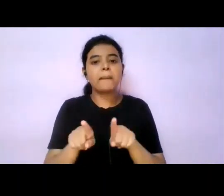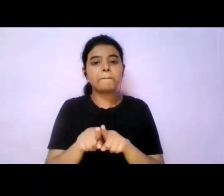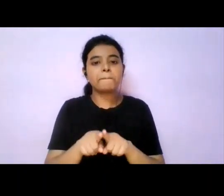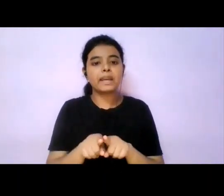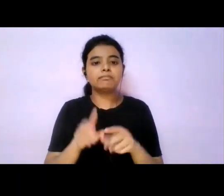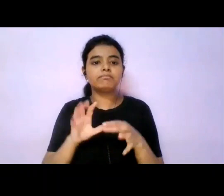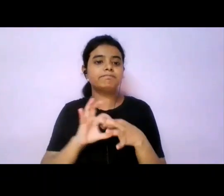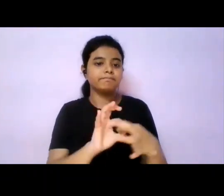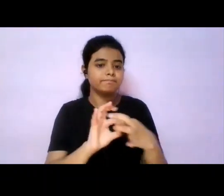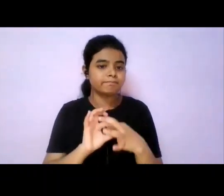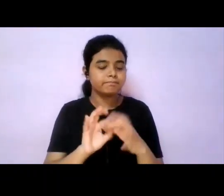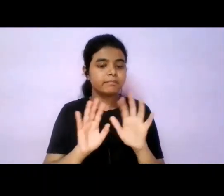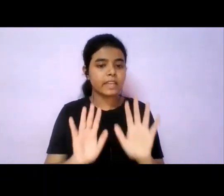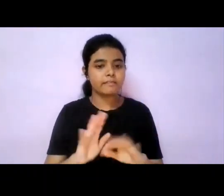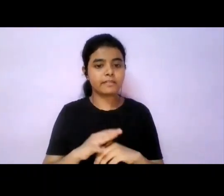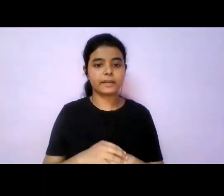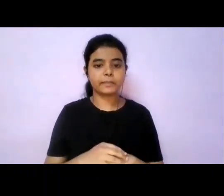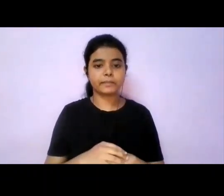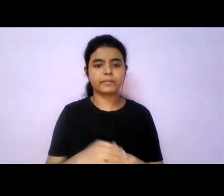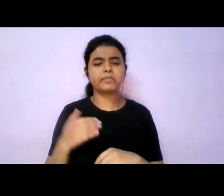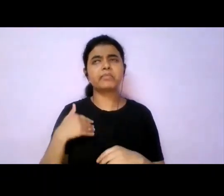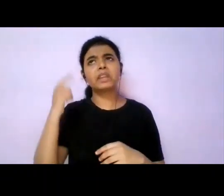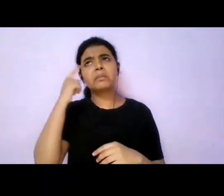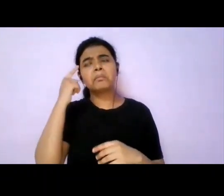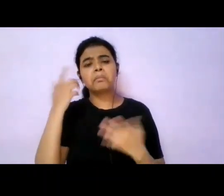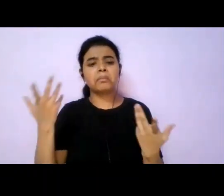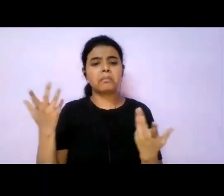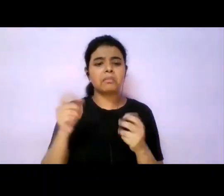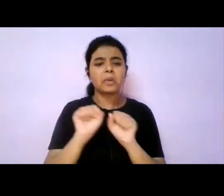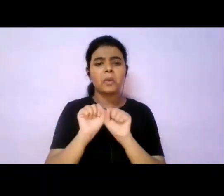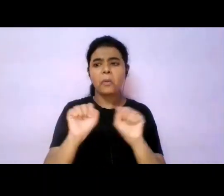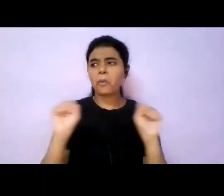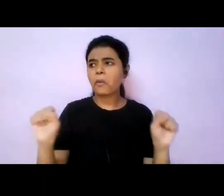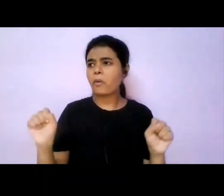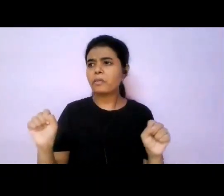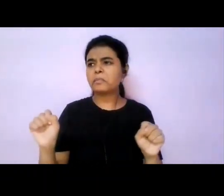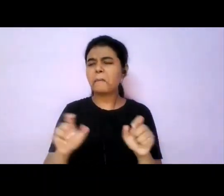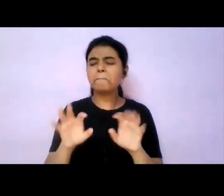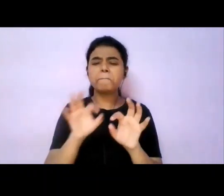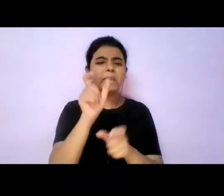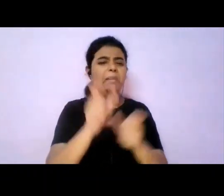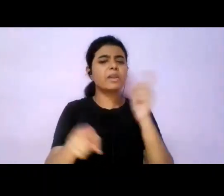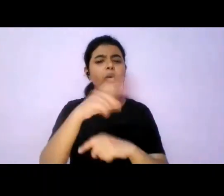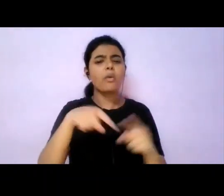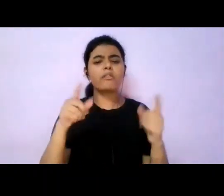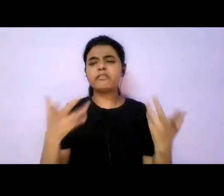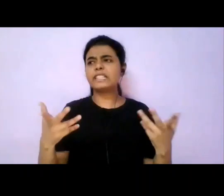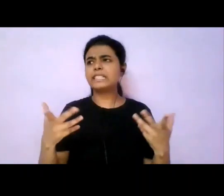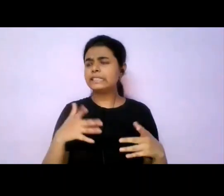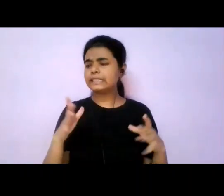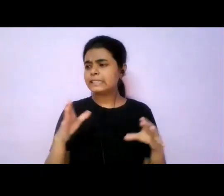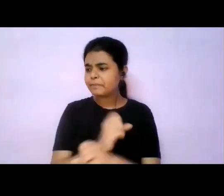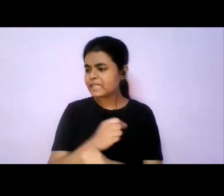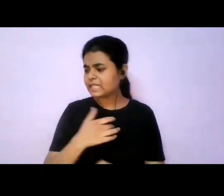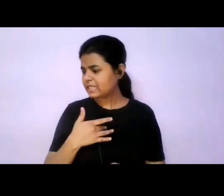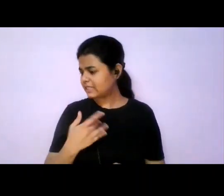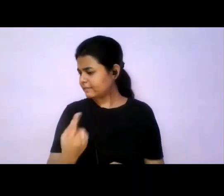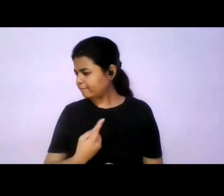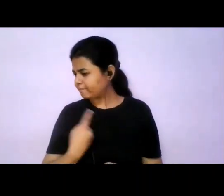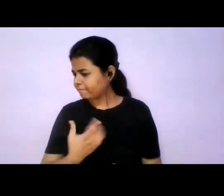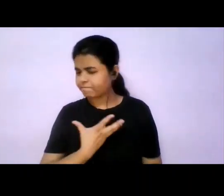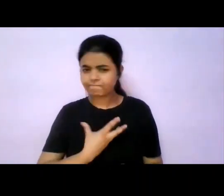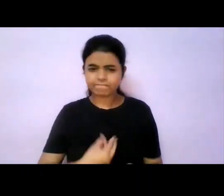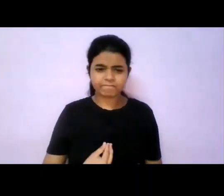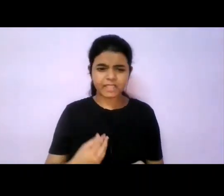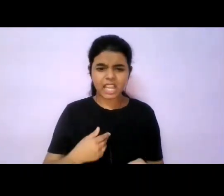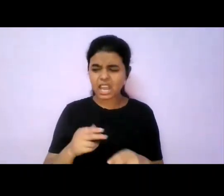And so we live in times where people feel increasingly unhappy, empty, unsatisfied,